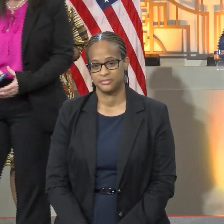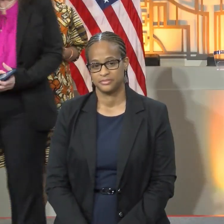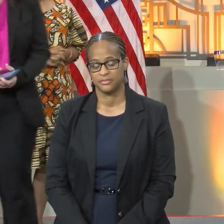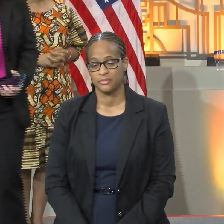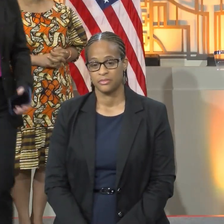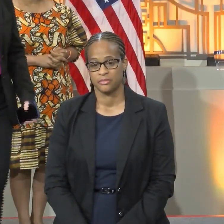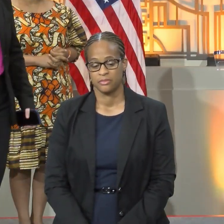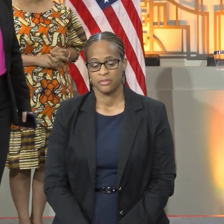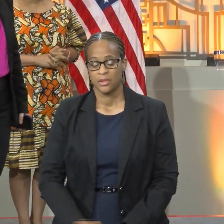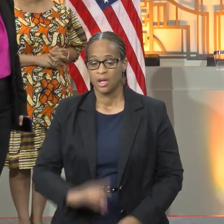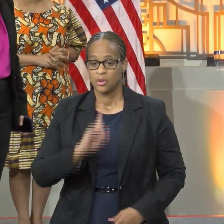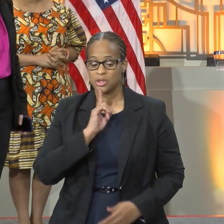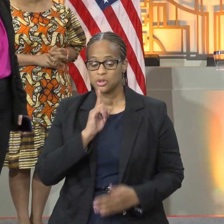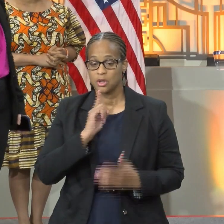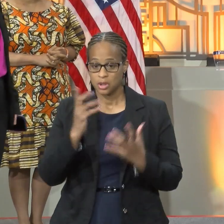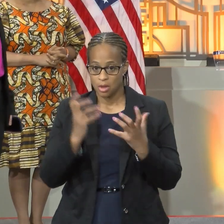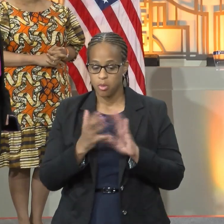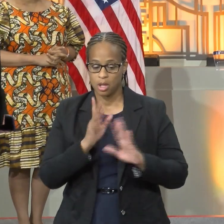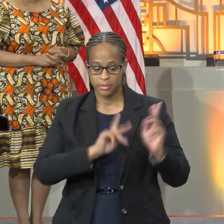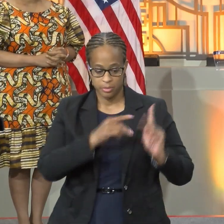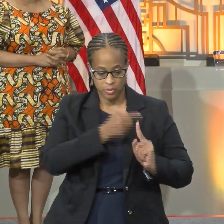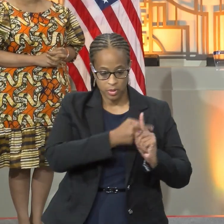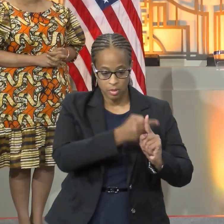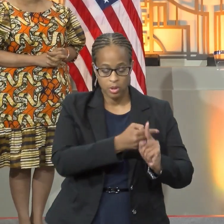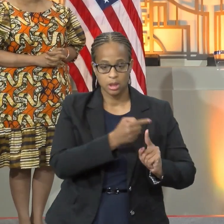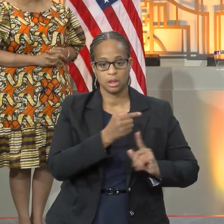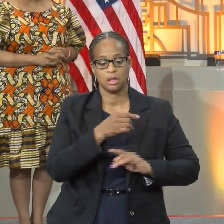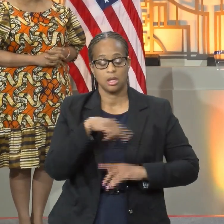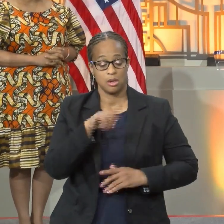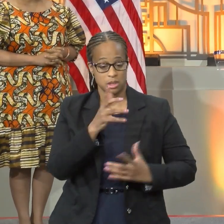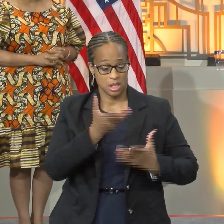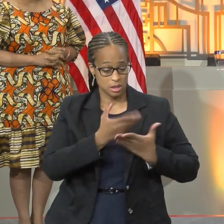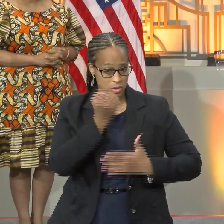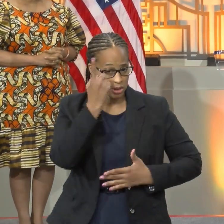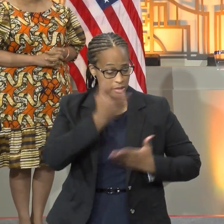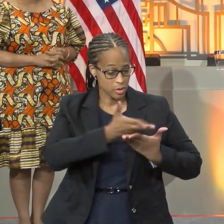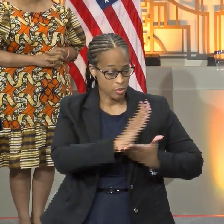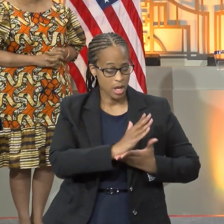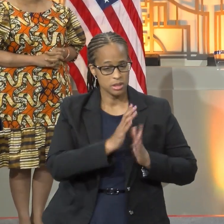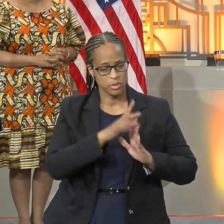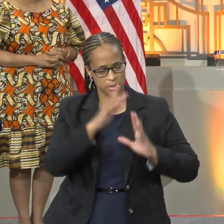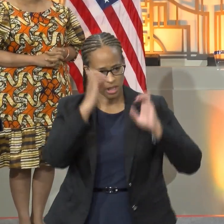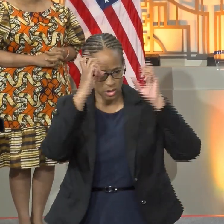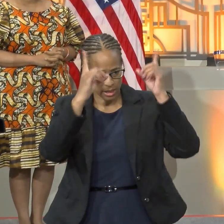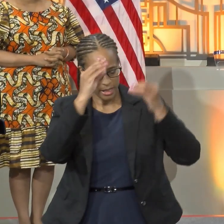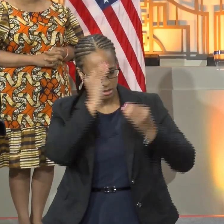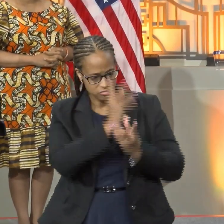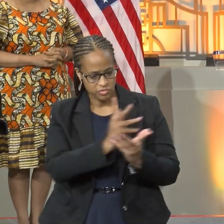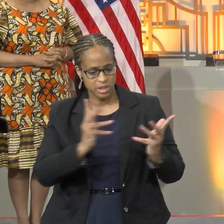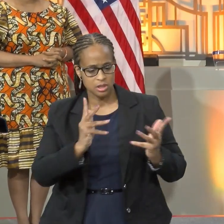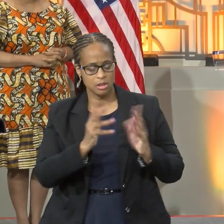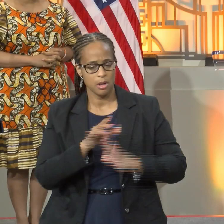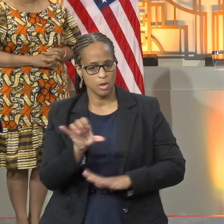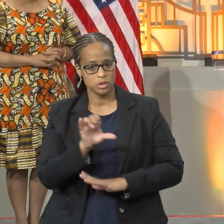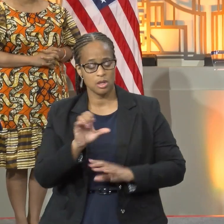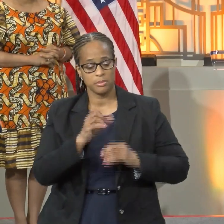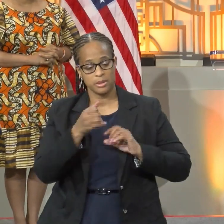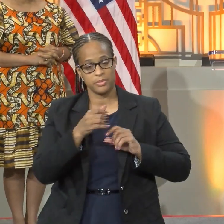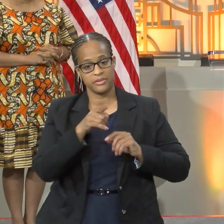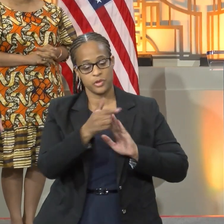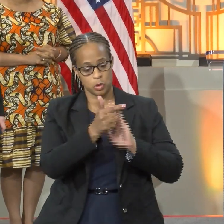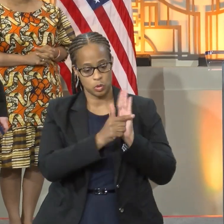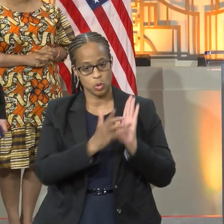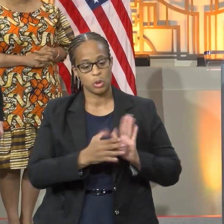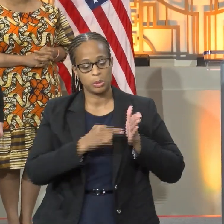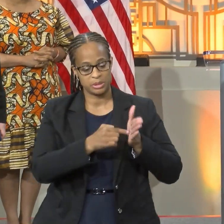We certainly want tenants to understand their rights and not only provide them with education, but provide them with the legal representation